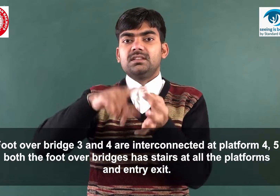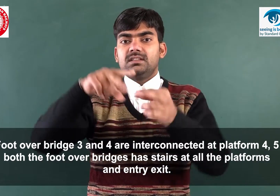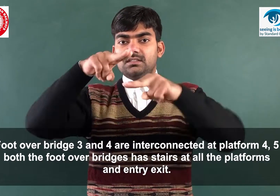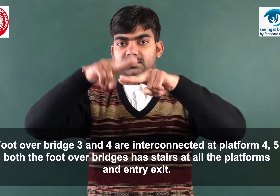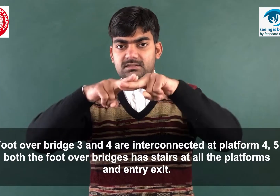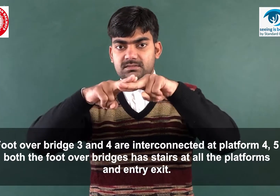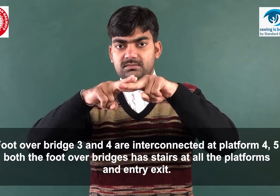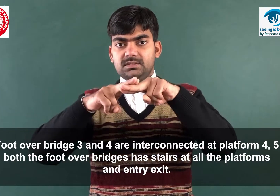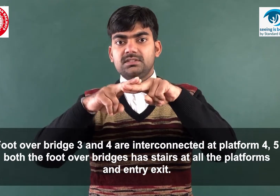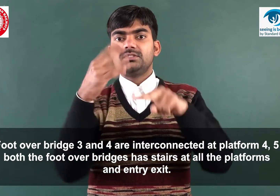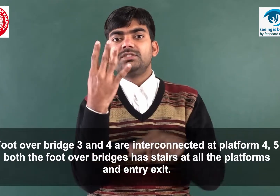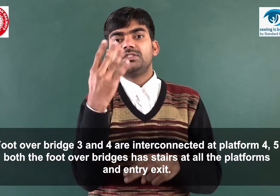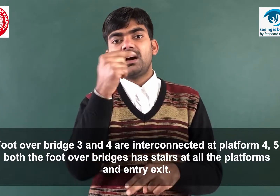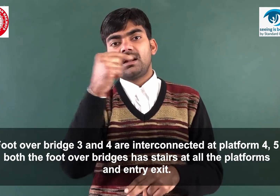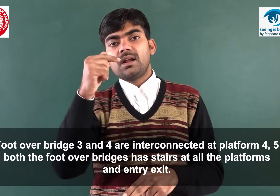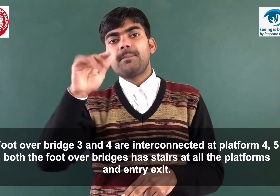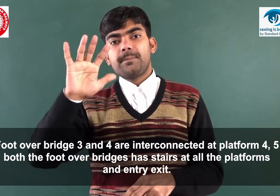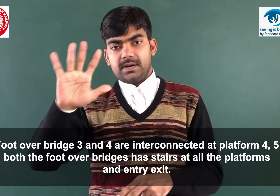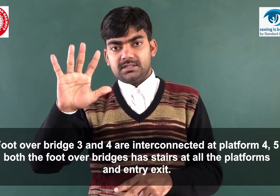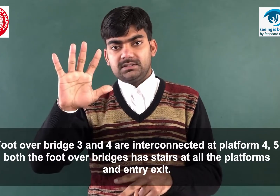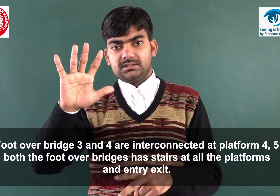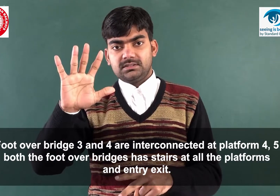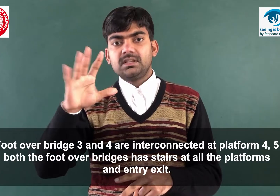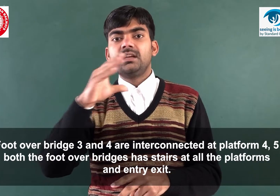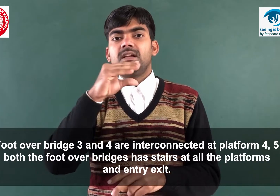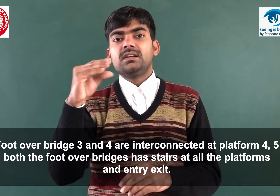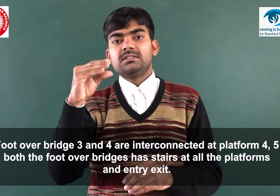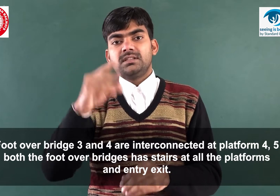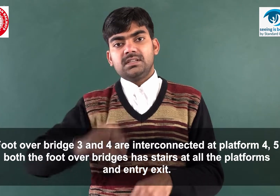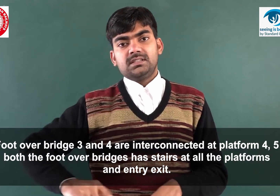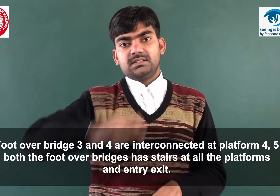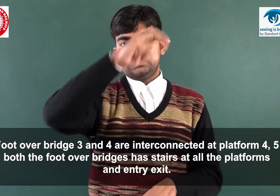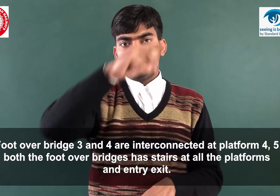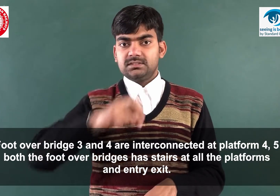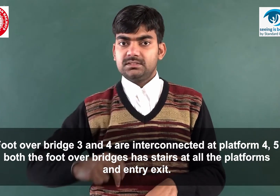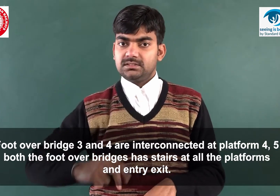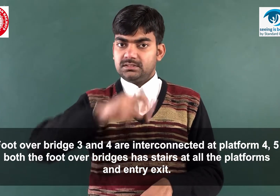bridges has stairs at all the platforms and entry exit.